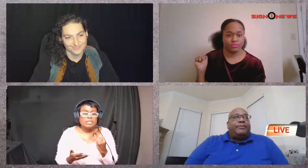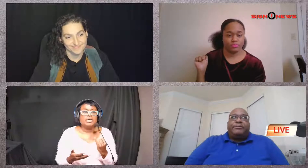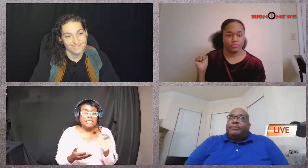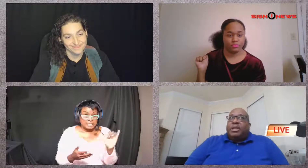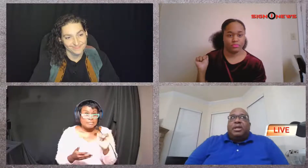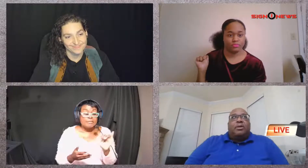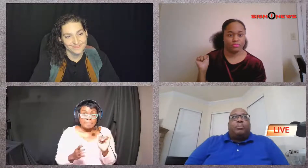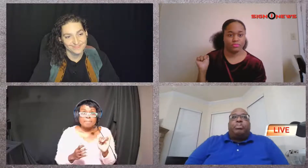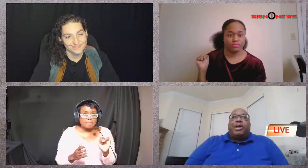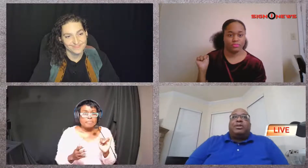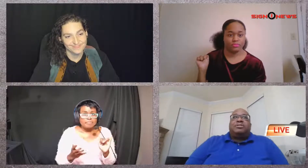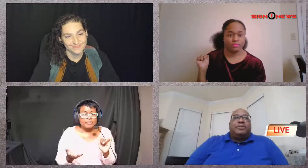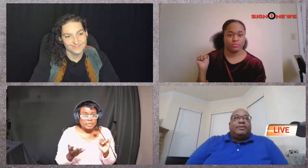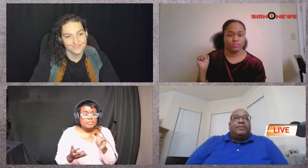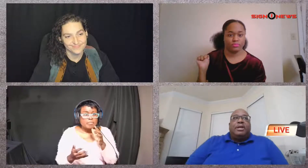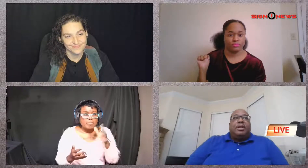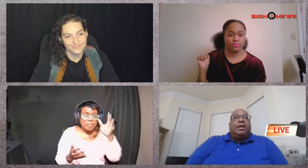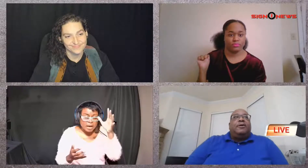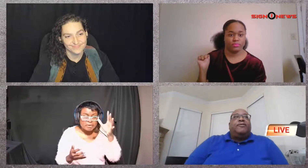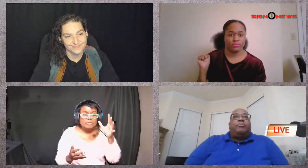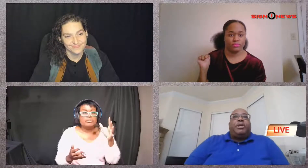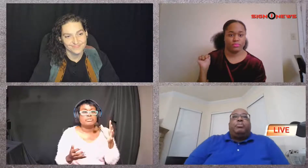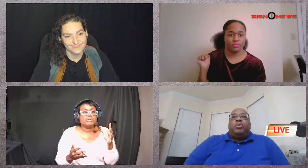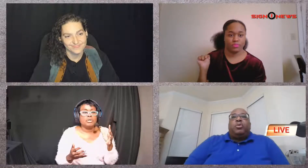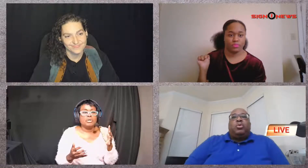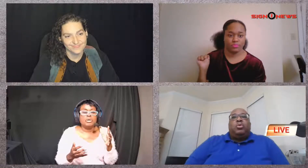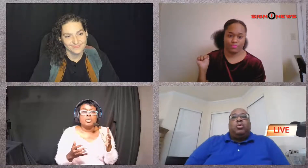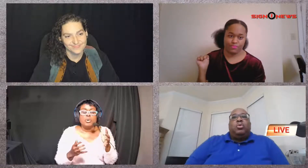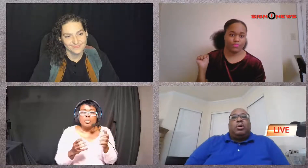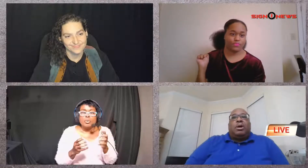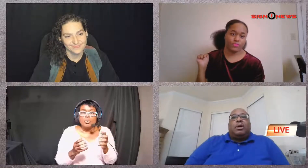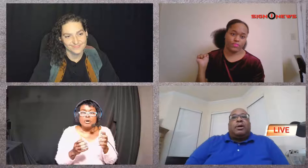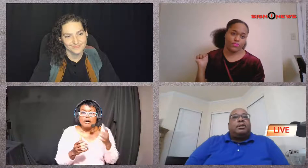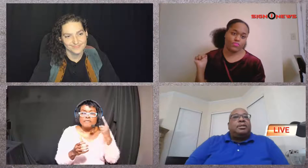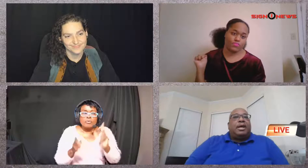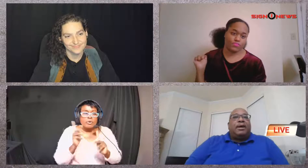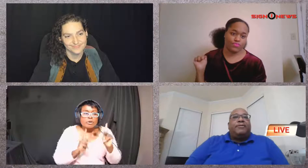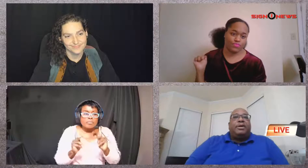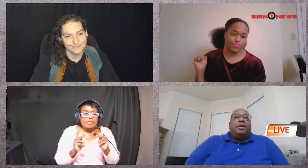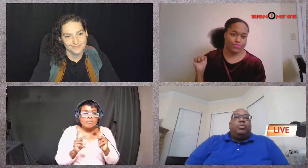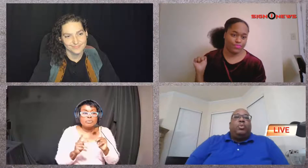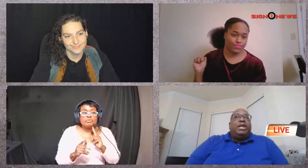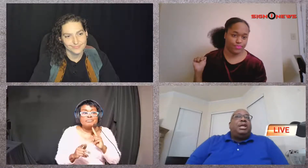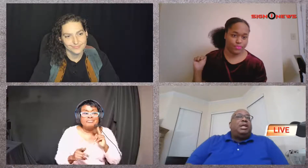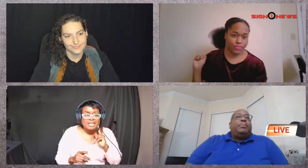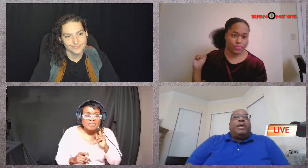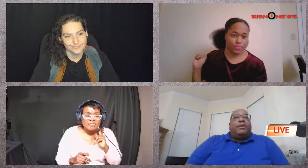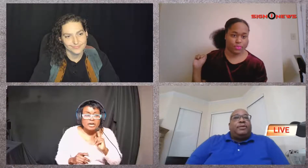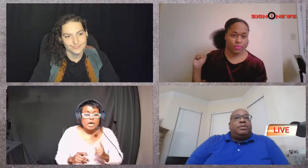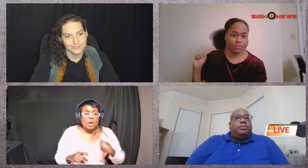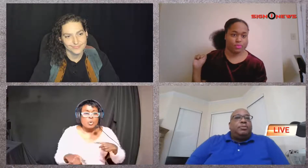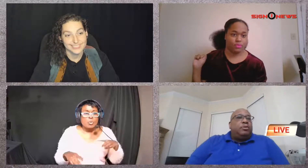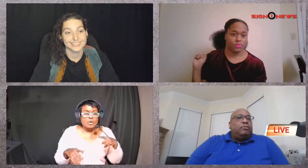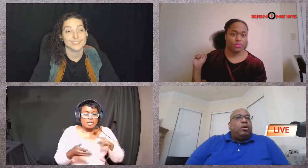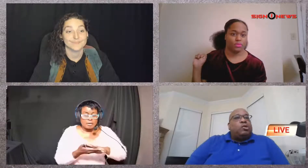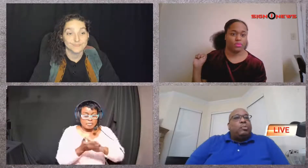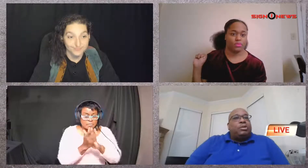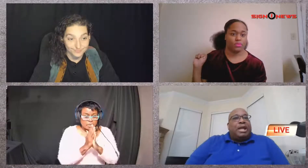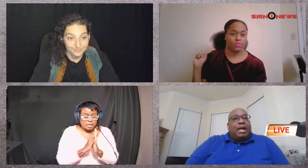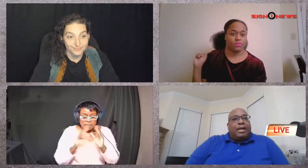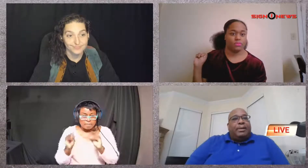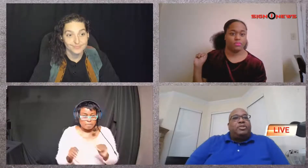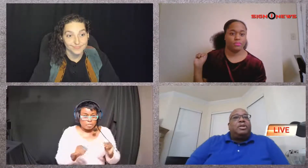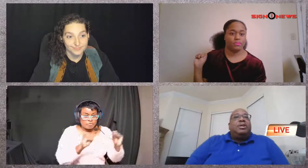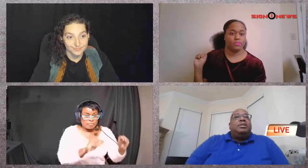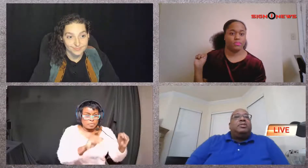a lot of, parents of people who are deaf, we ended up having to move